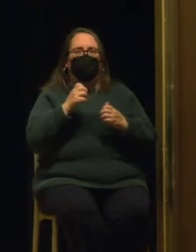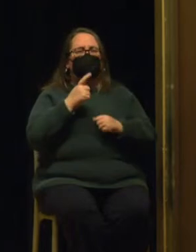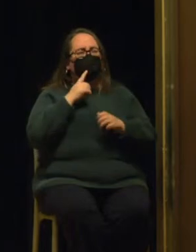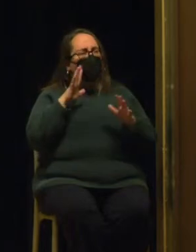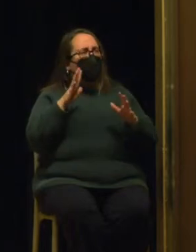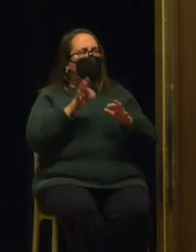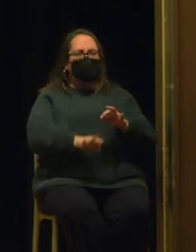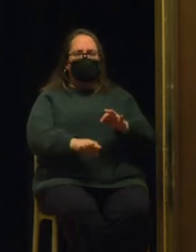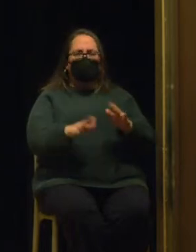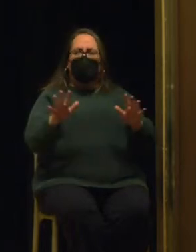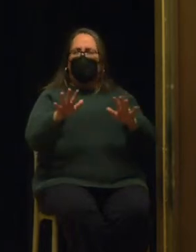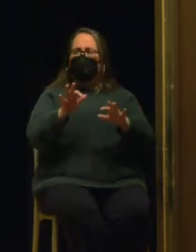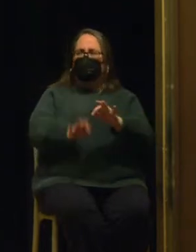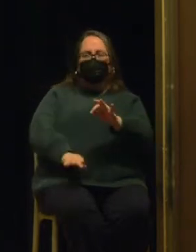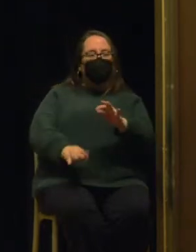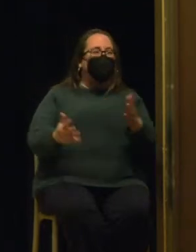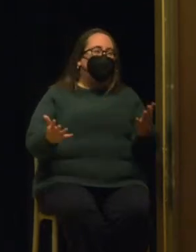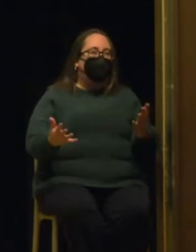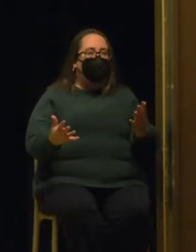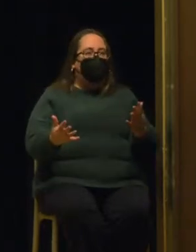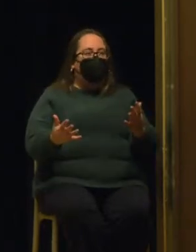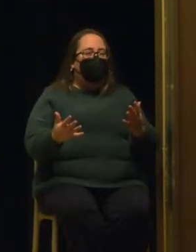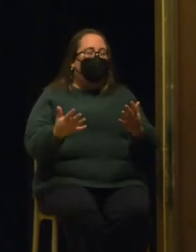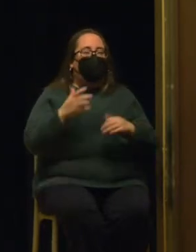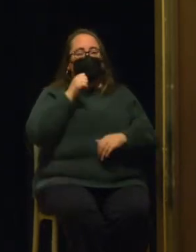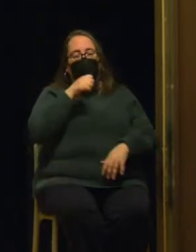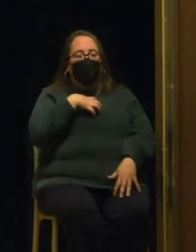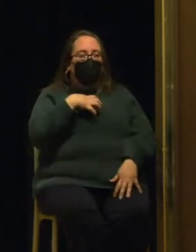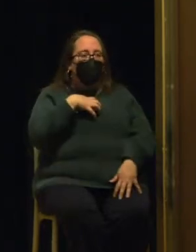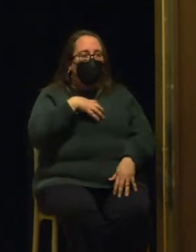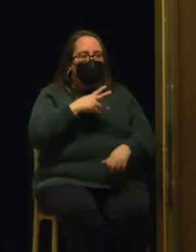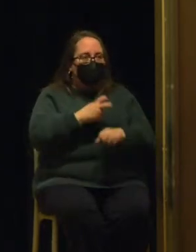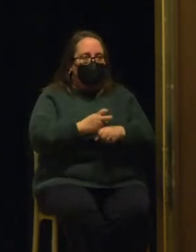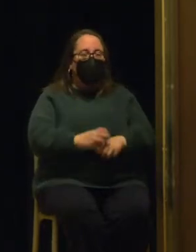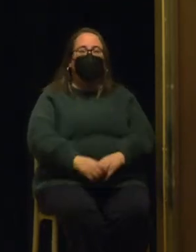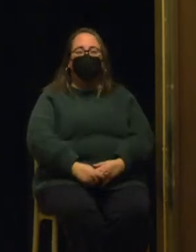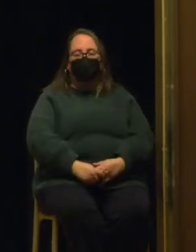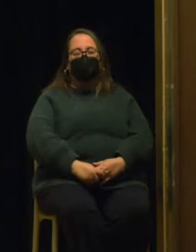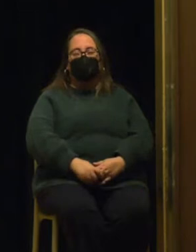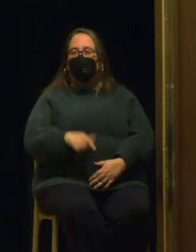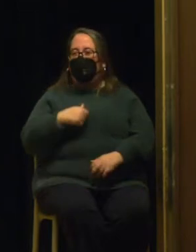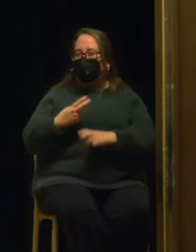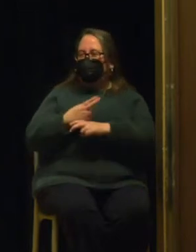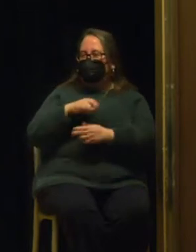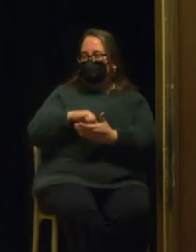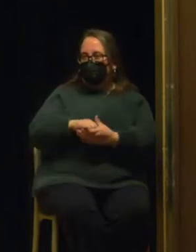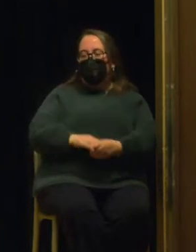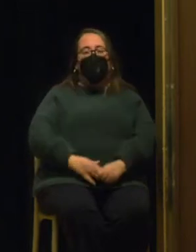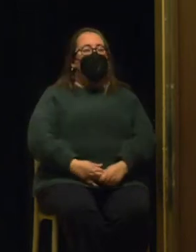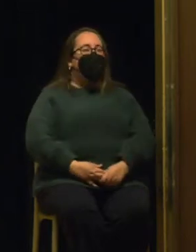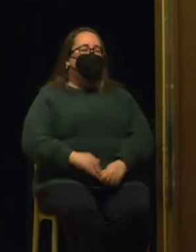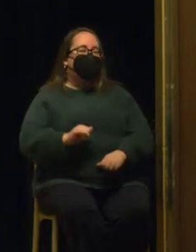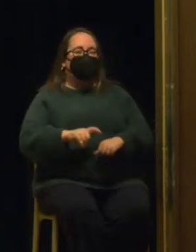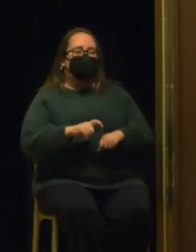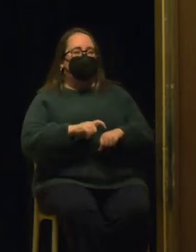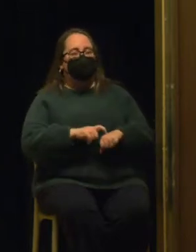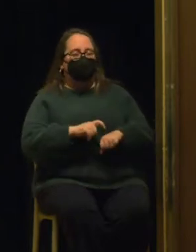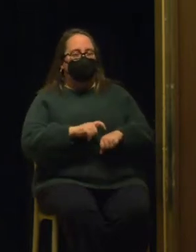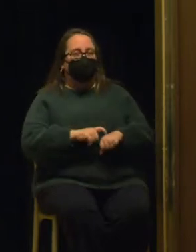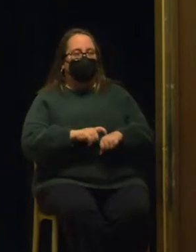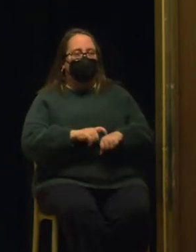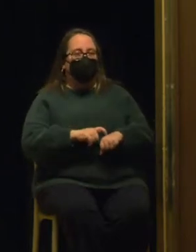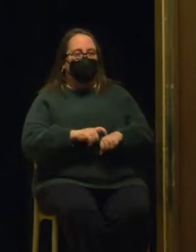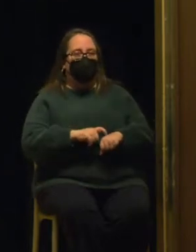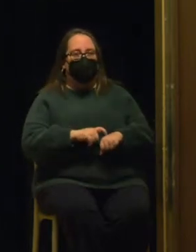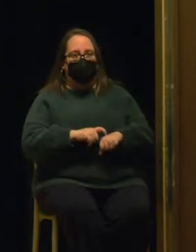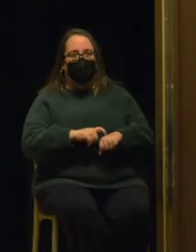say, it's simple. Mm-hmm. You know, don't talk to me about how hard it is. I'm going to start using that. And, you know, at that time, this was, you know, still